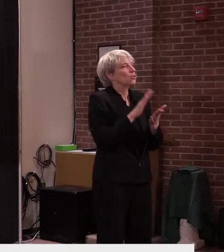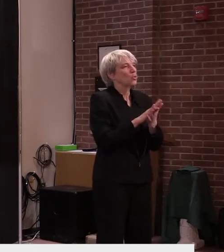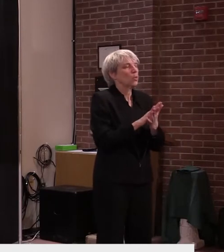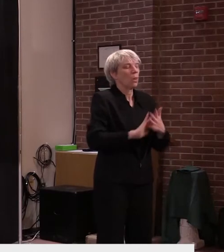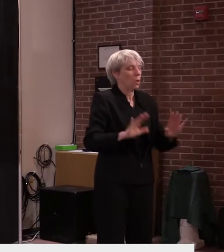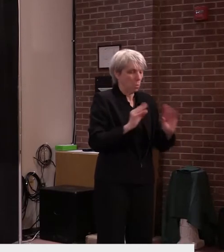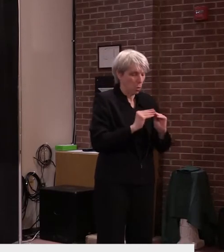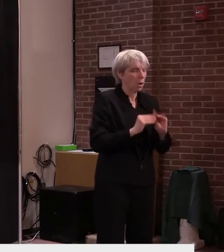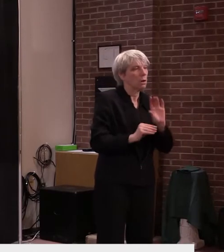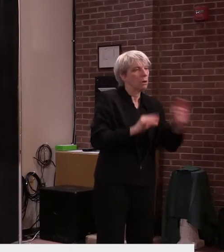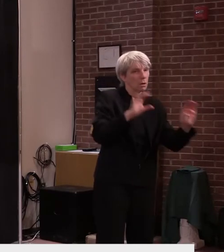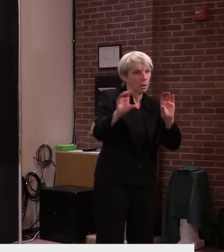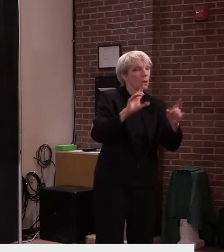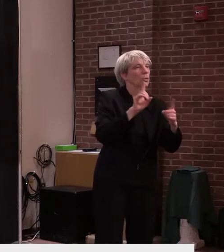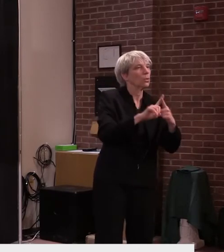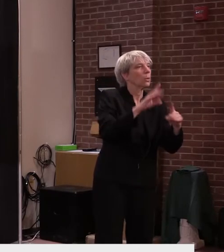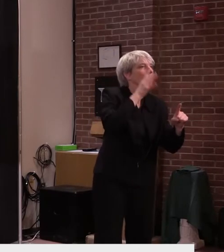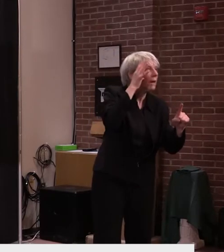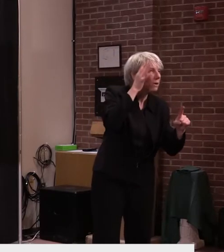to the home setting.